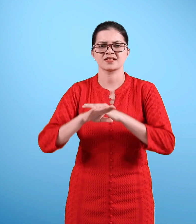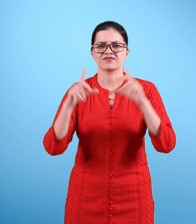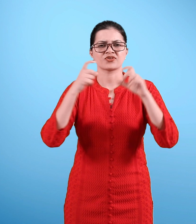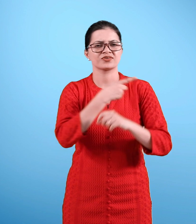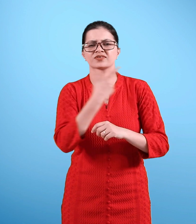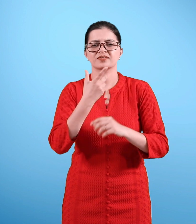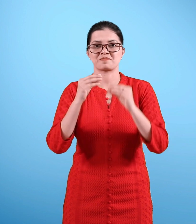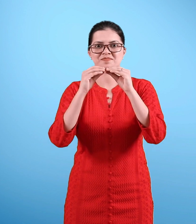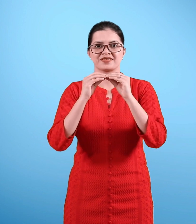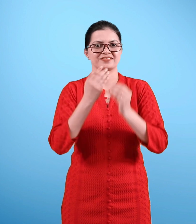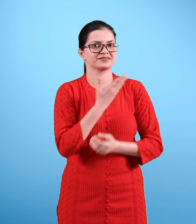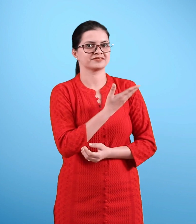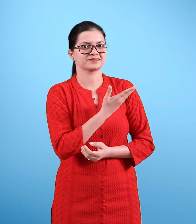Figure 11.5b.